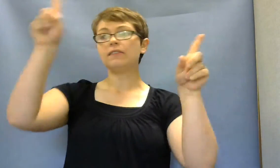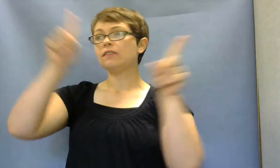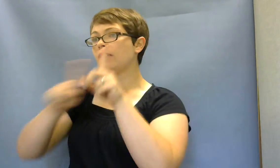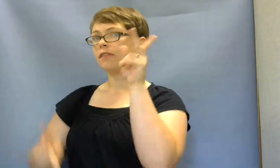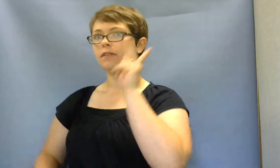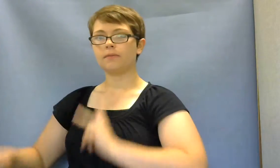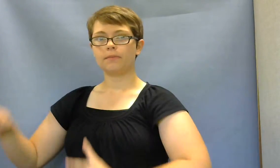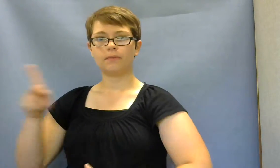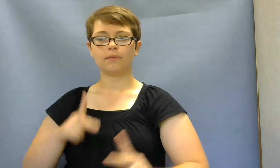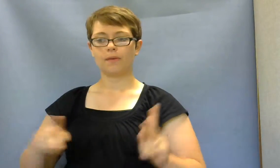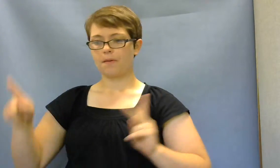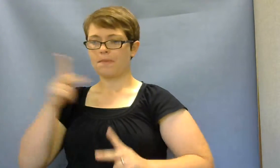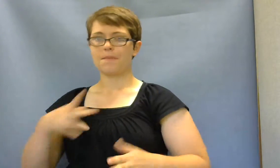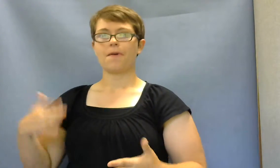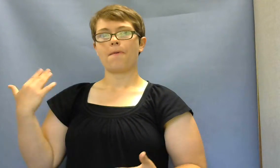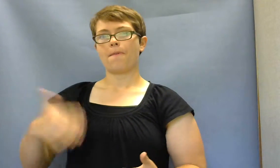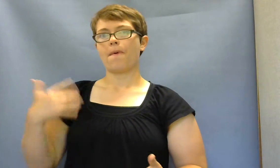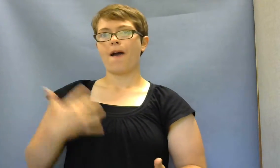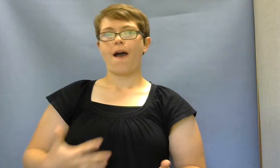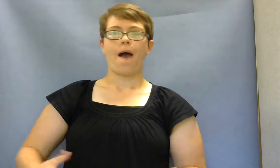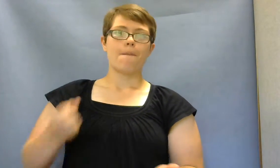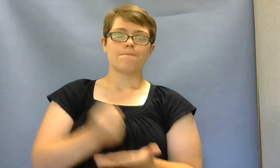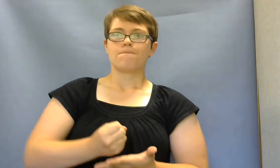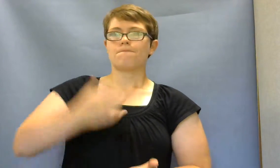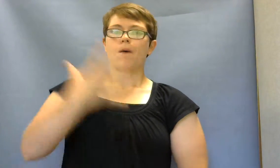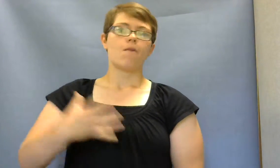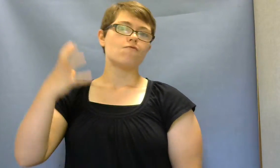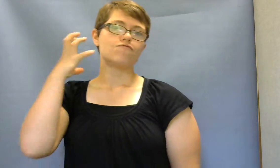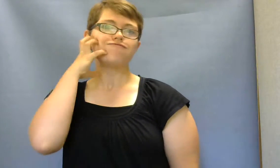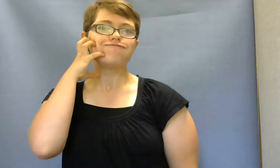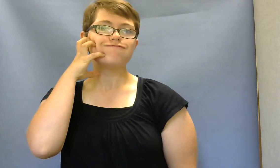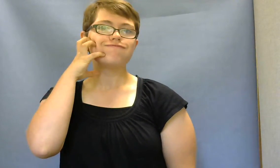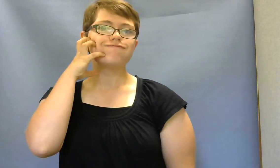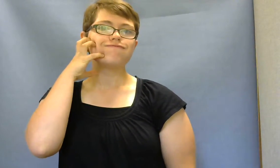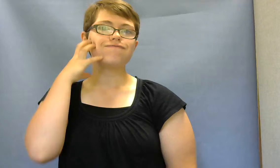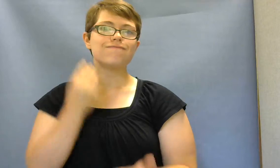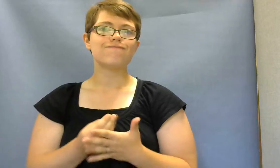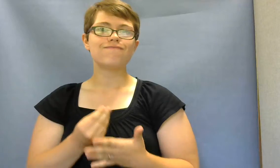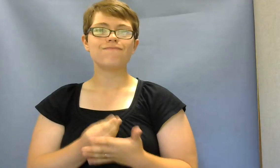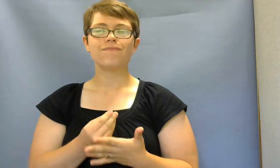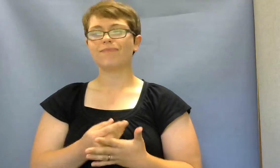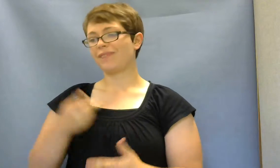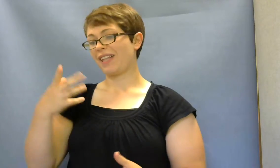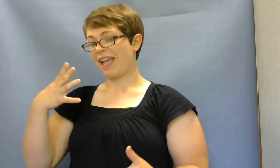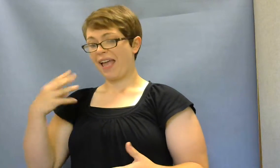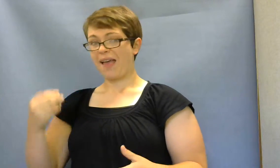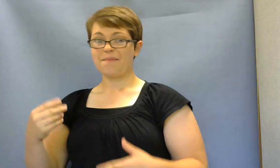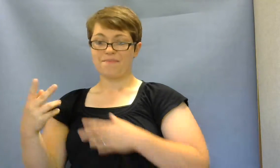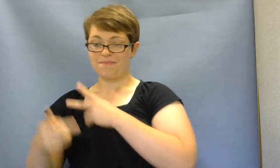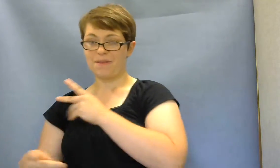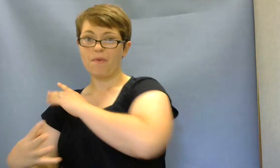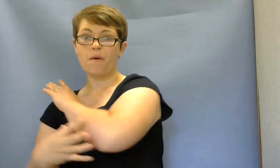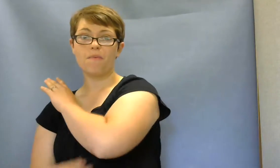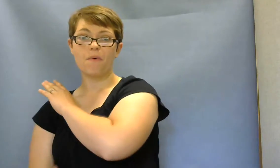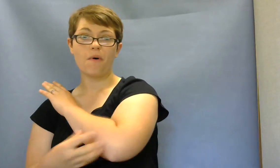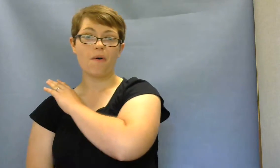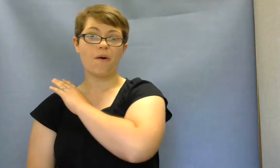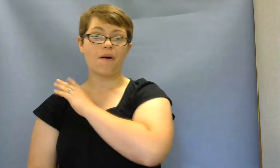orphans. We're all looking for something. We're all looking for hope. Hope you can't just have